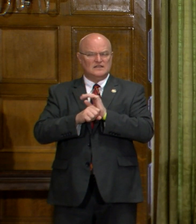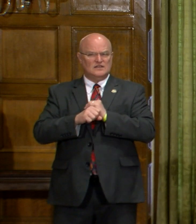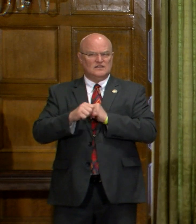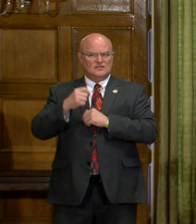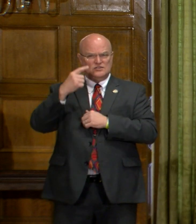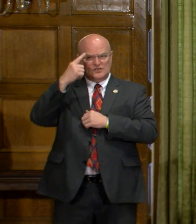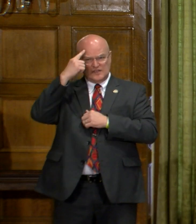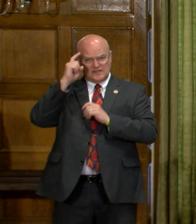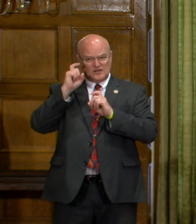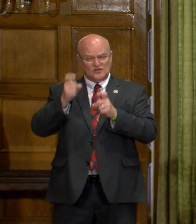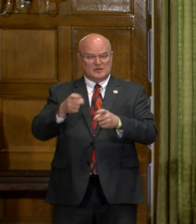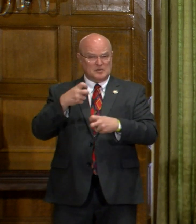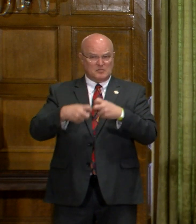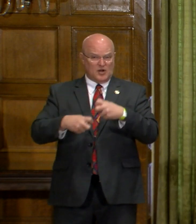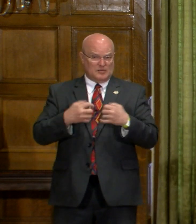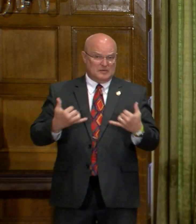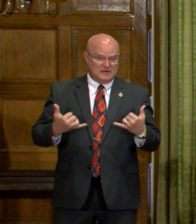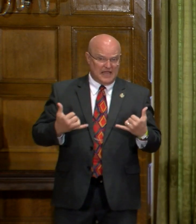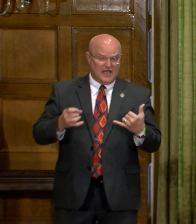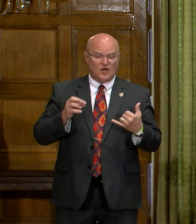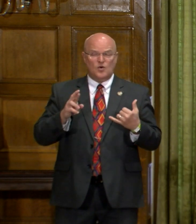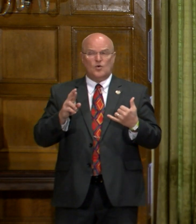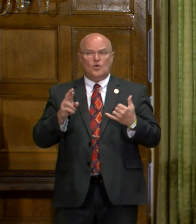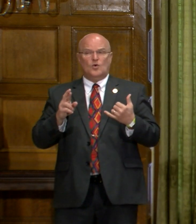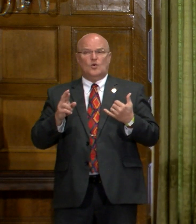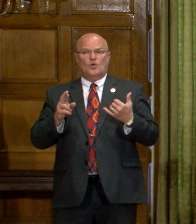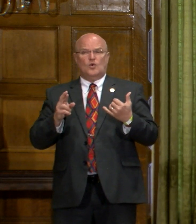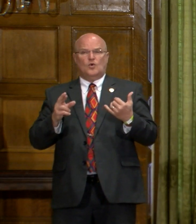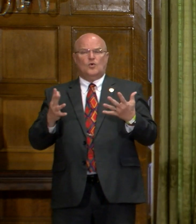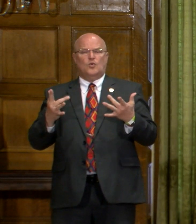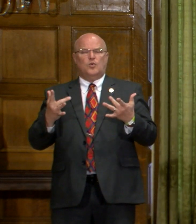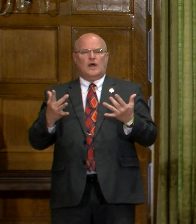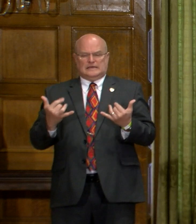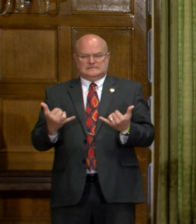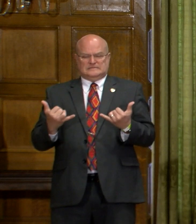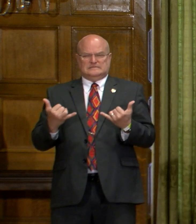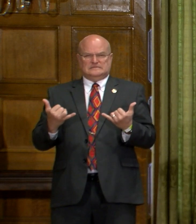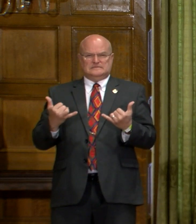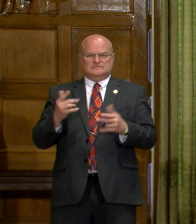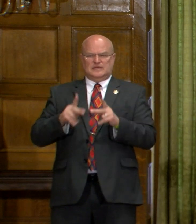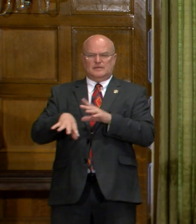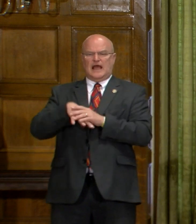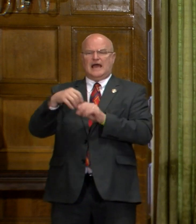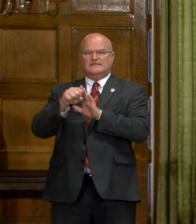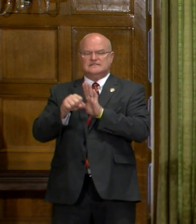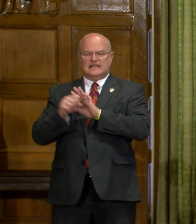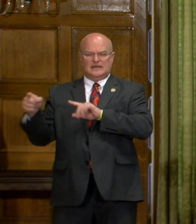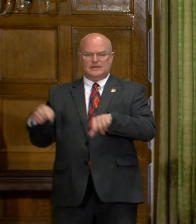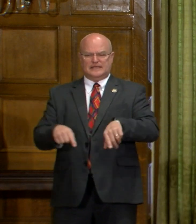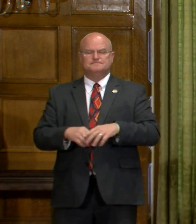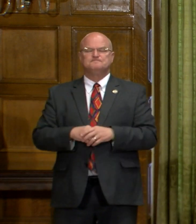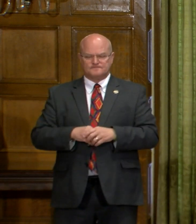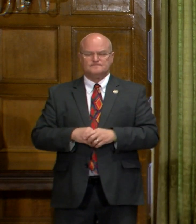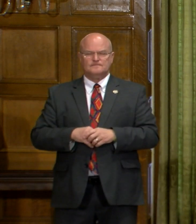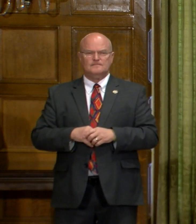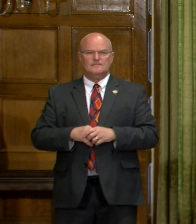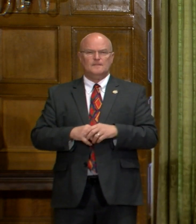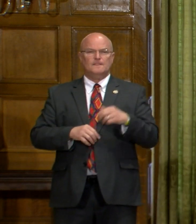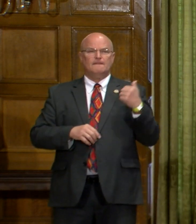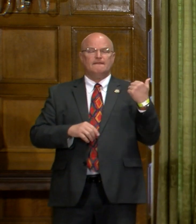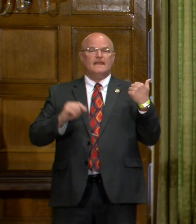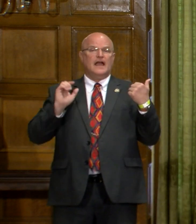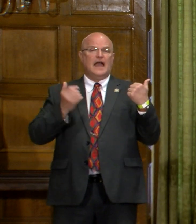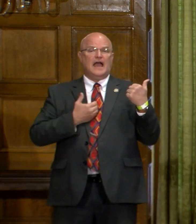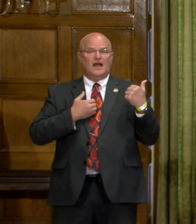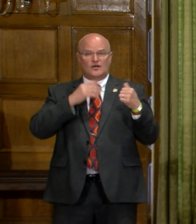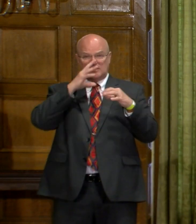they're contributing to the problem now, or why the focus on the out-of-state traveler? Well, our attractions